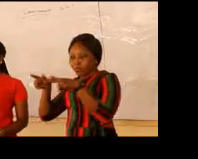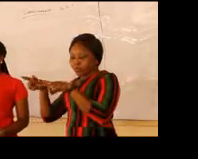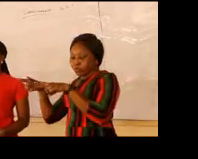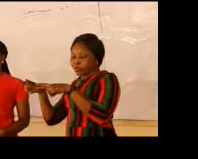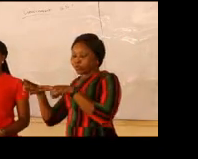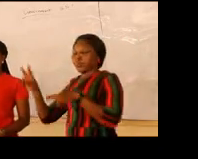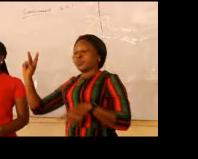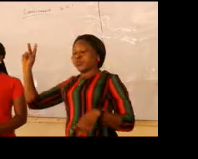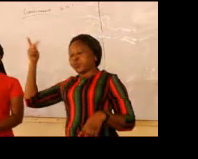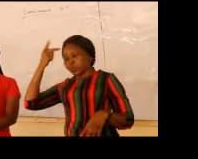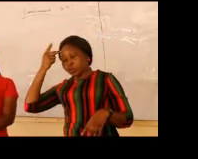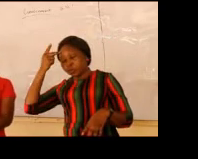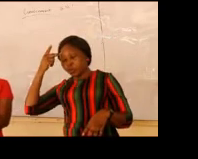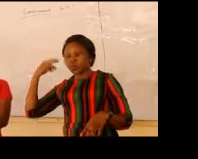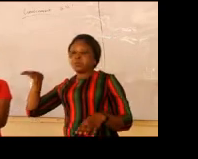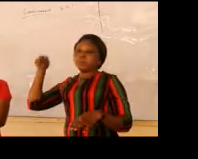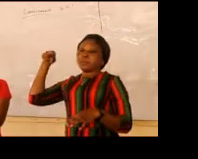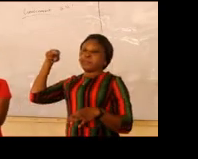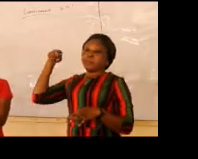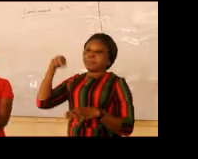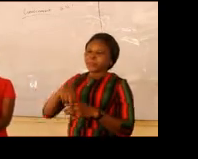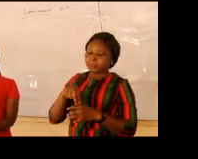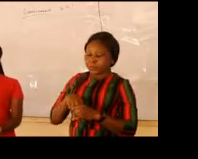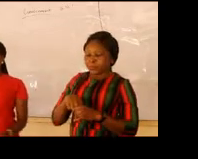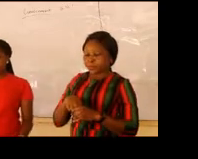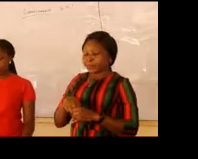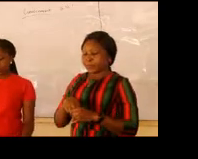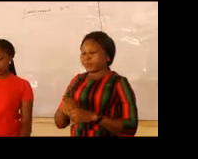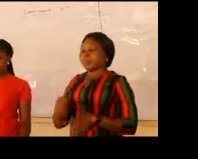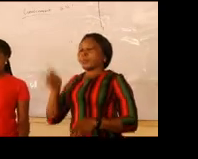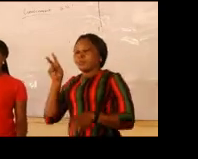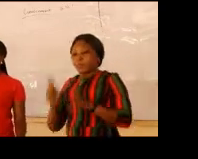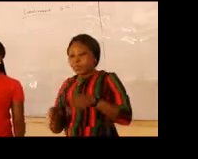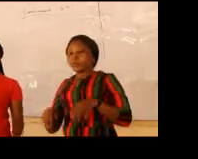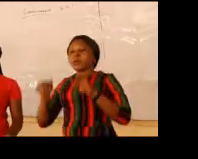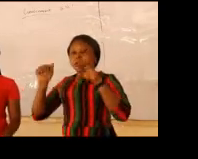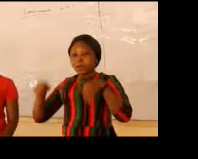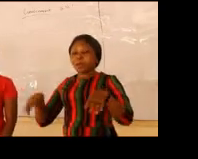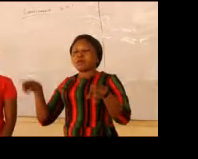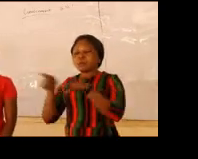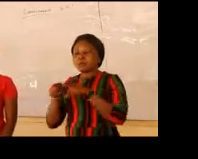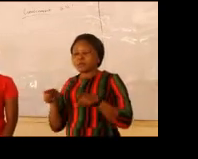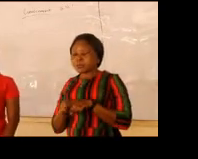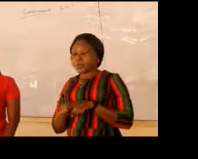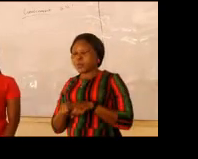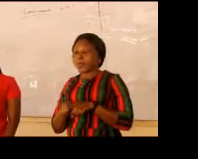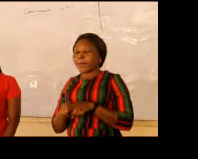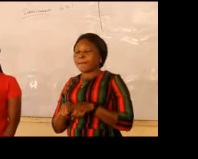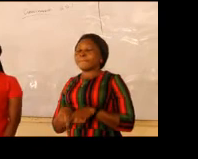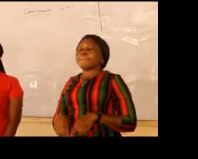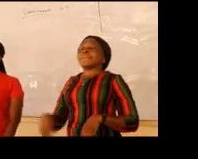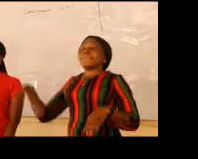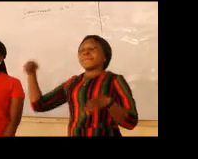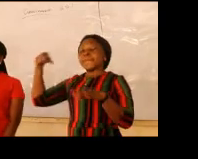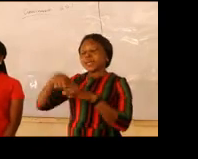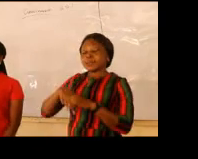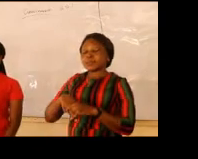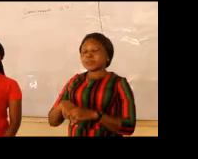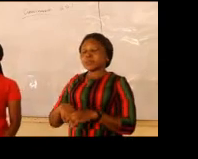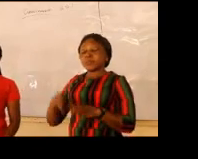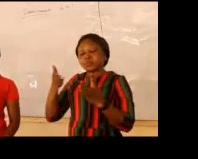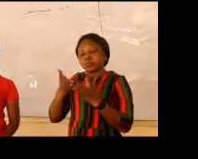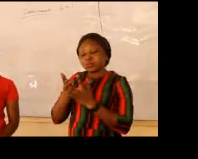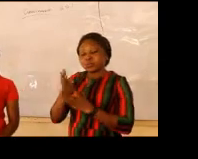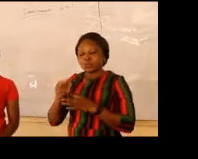participation. Then we also said that people can participate in politics through supporting candidates